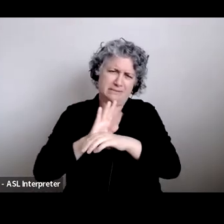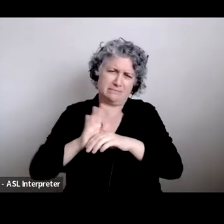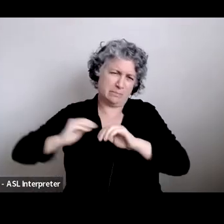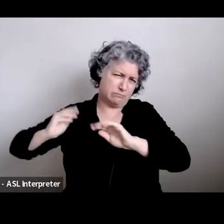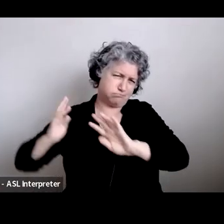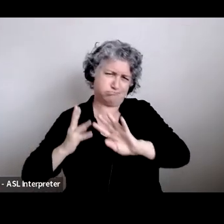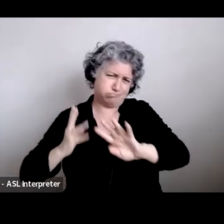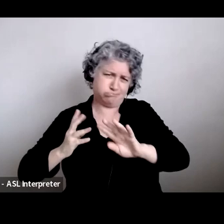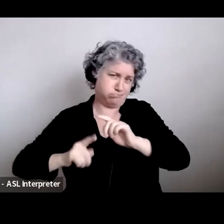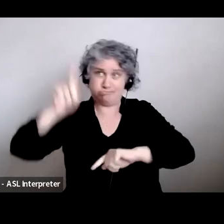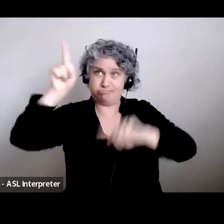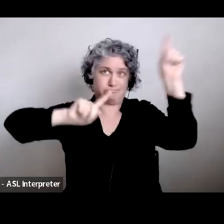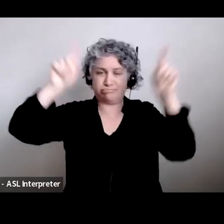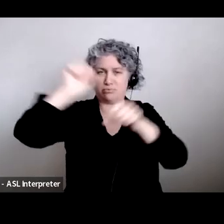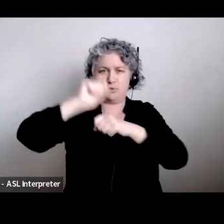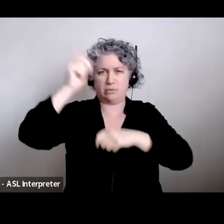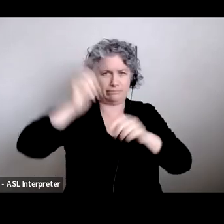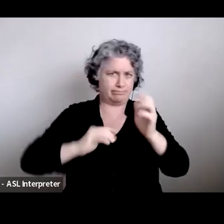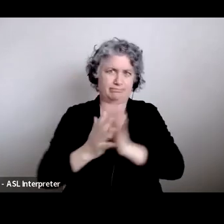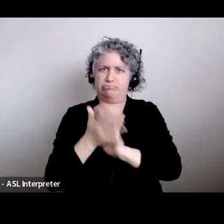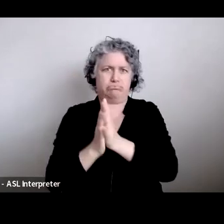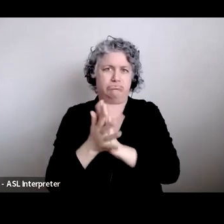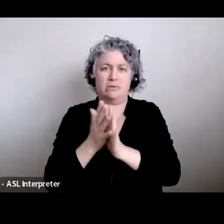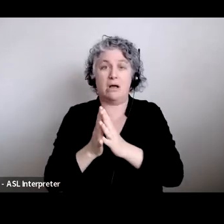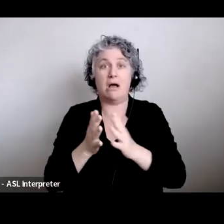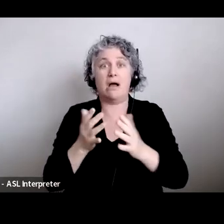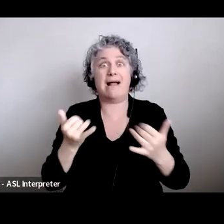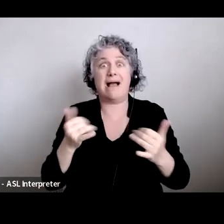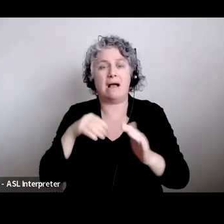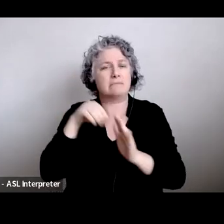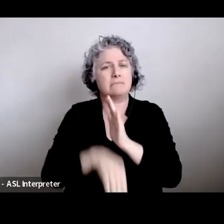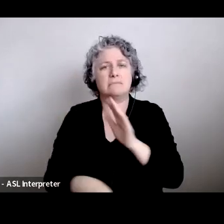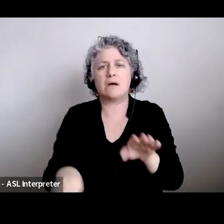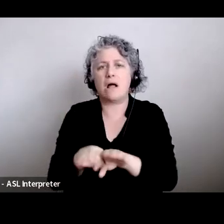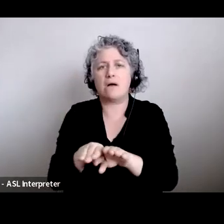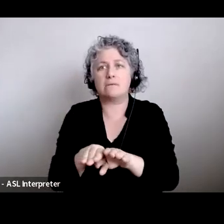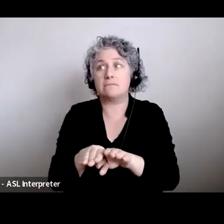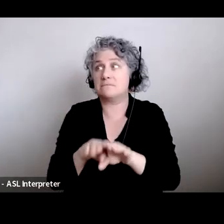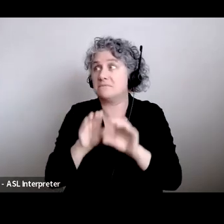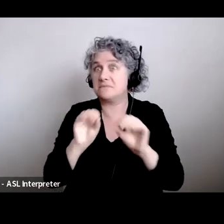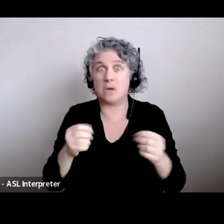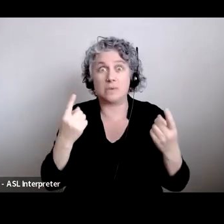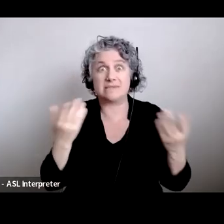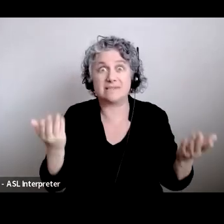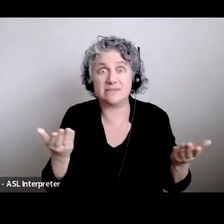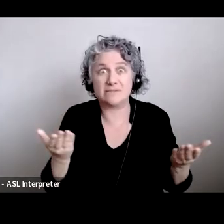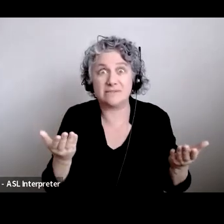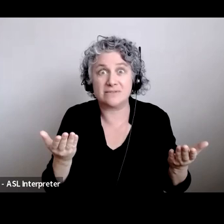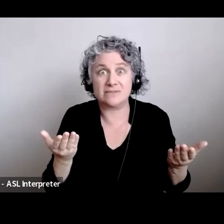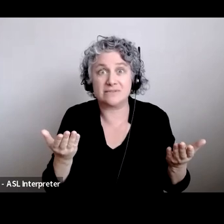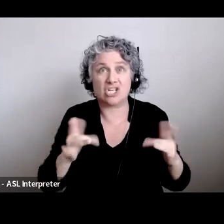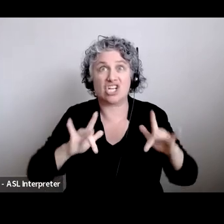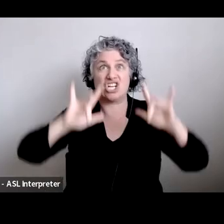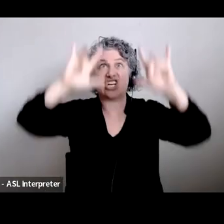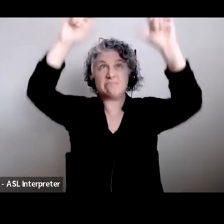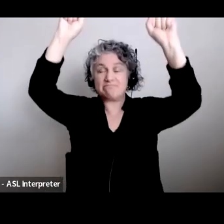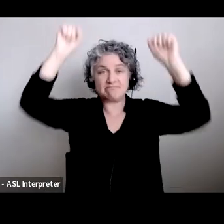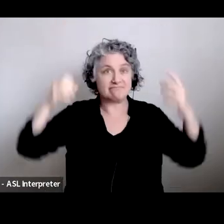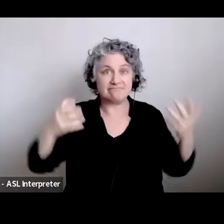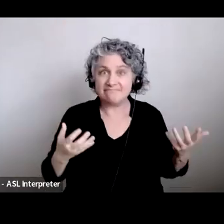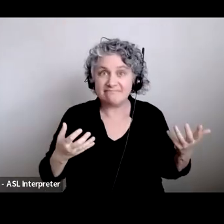building, going to office work and that kind of thing. And now it's closed because nobody's here. And certainly part of that too then is